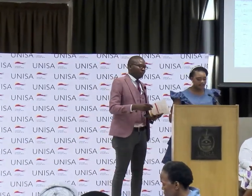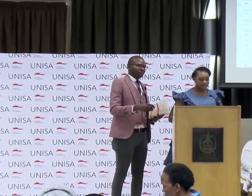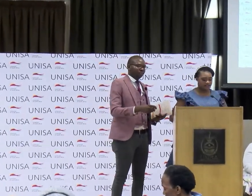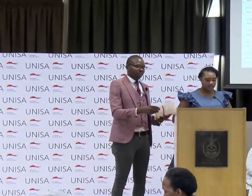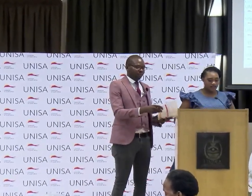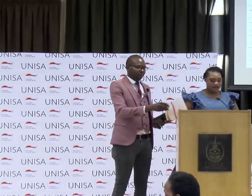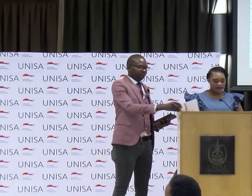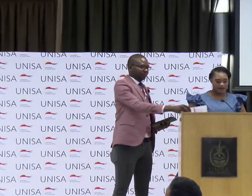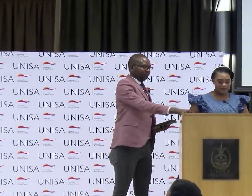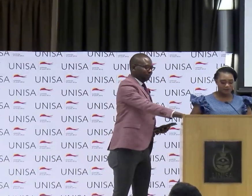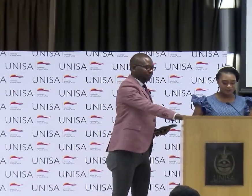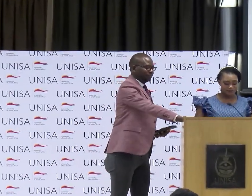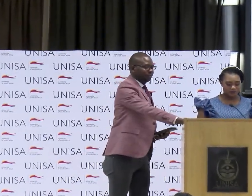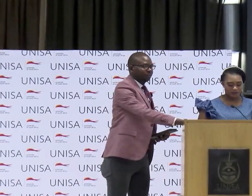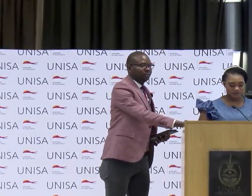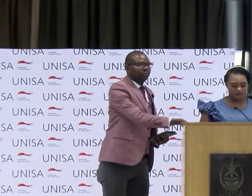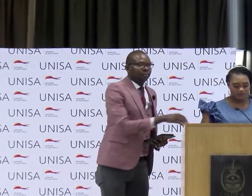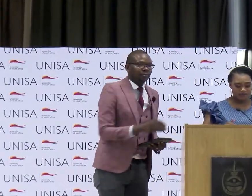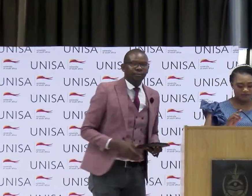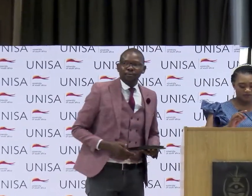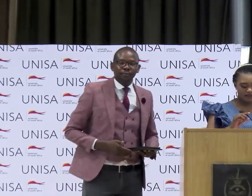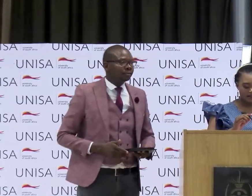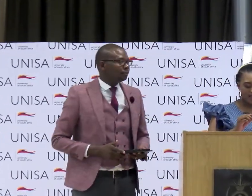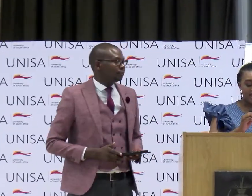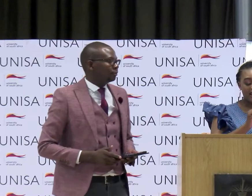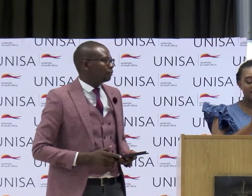for us. I